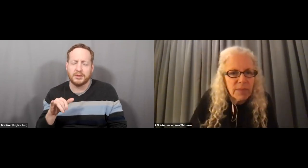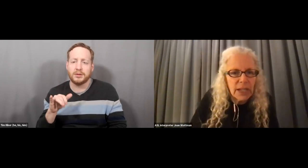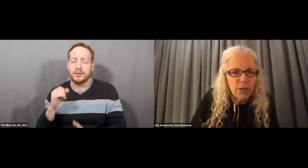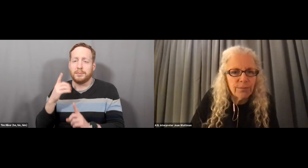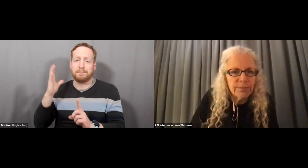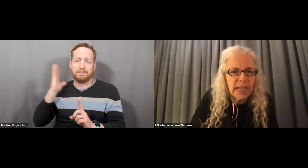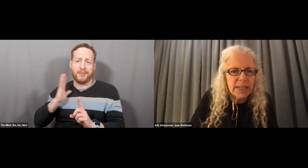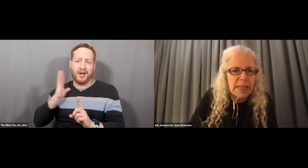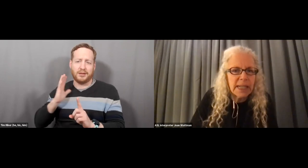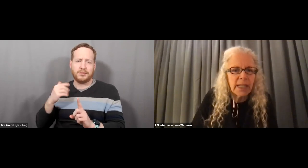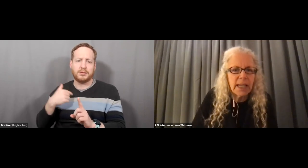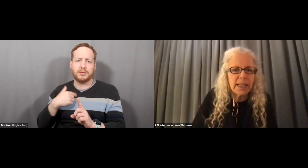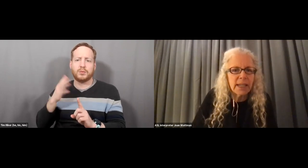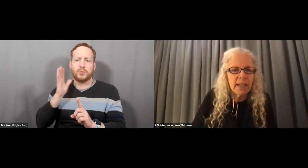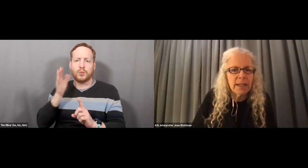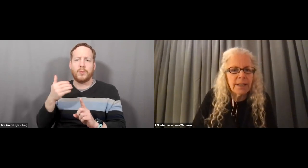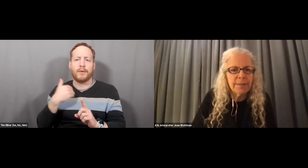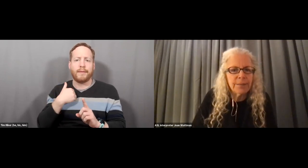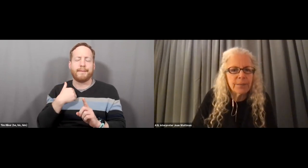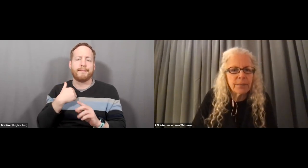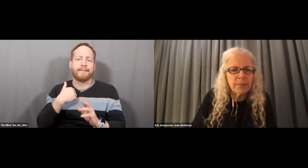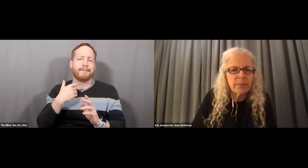Thank you. Thanks, Betsy. Yes.